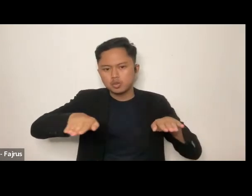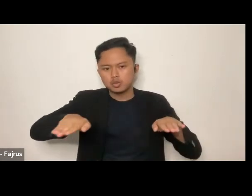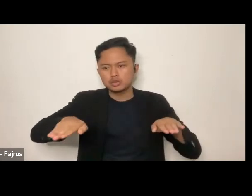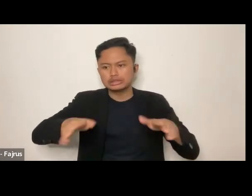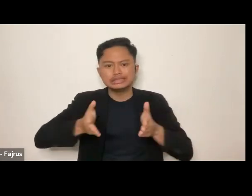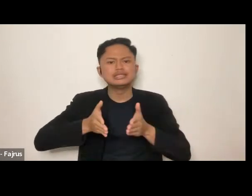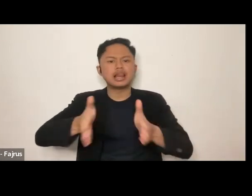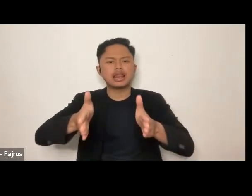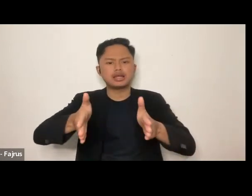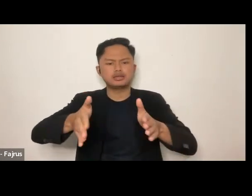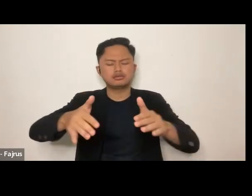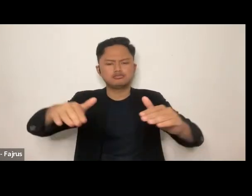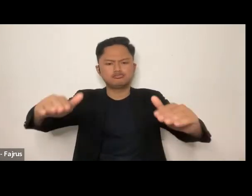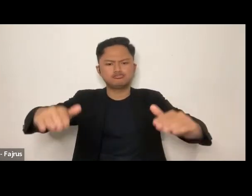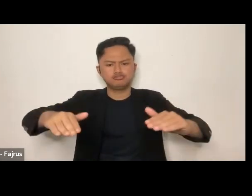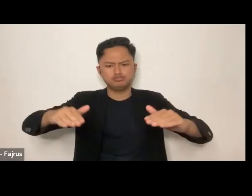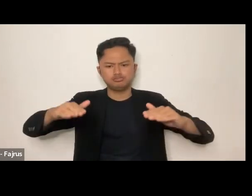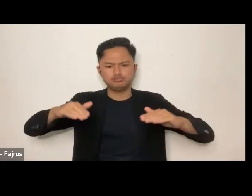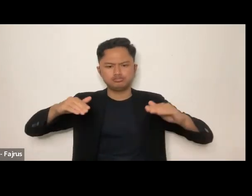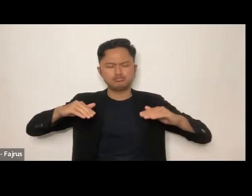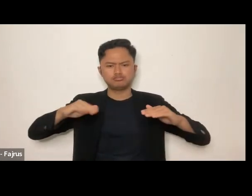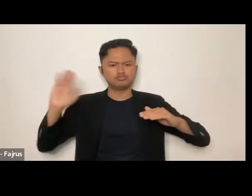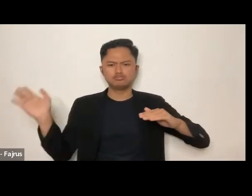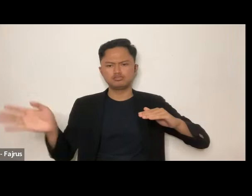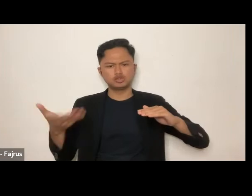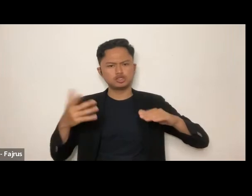in every alley